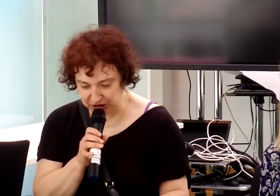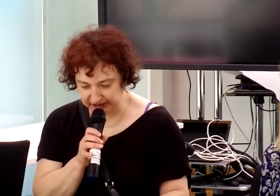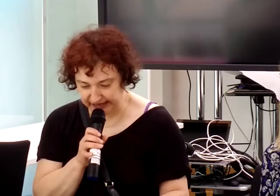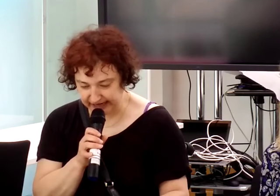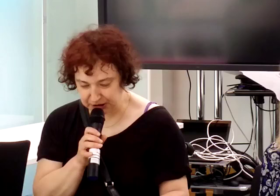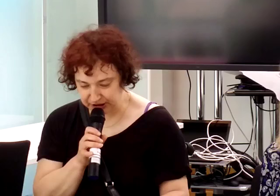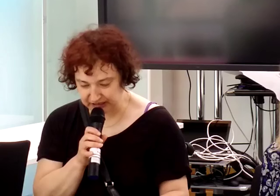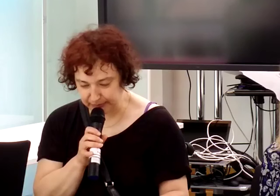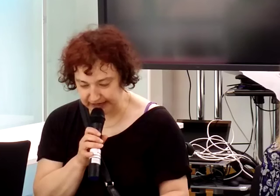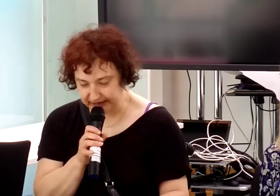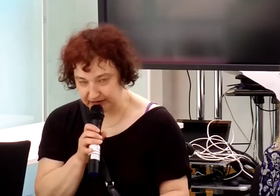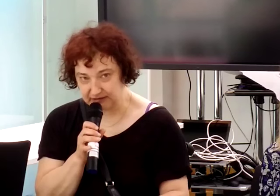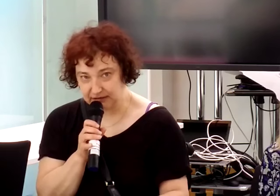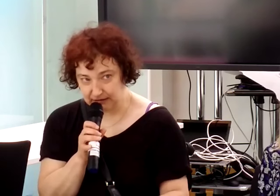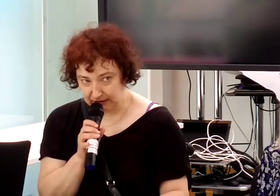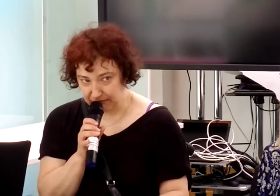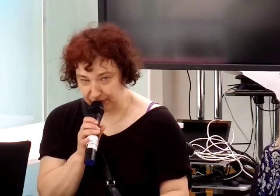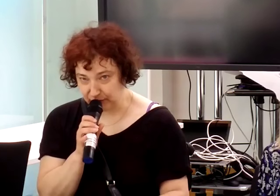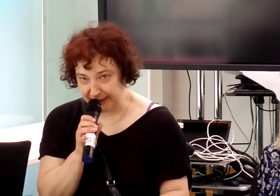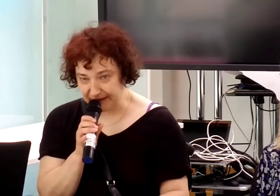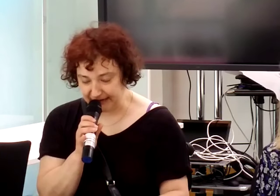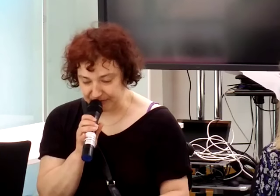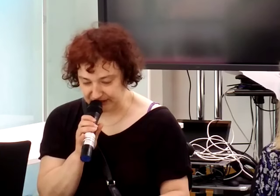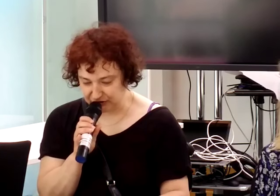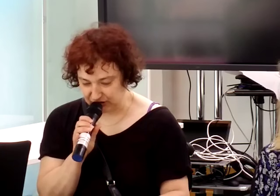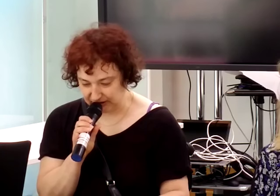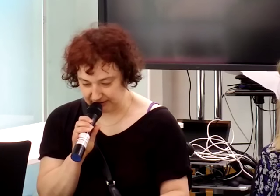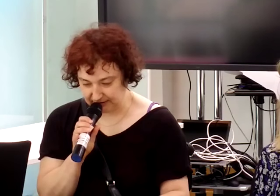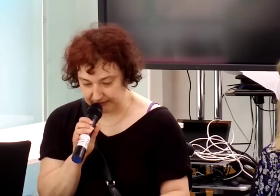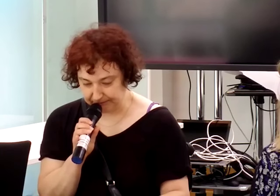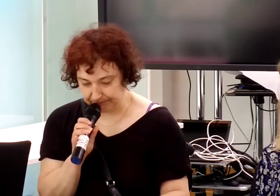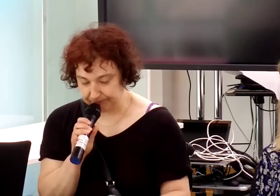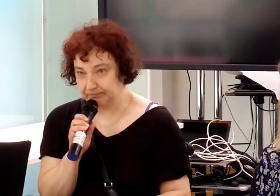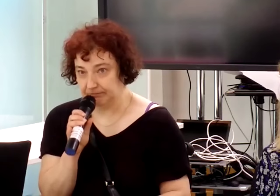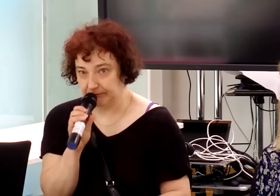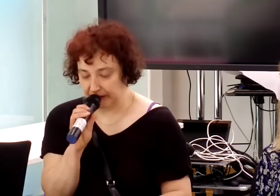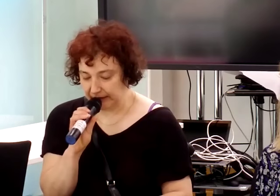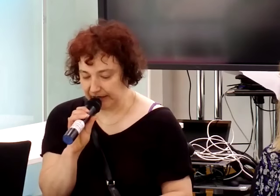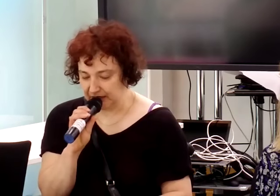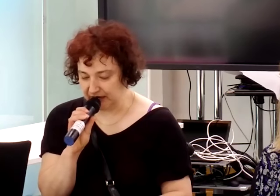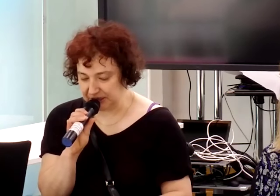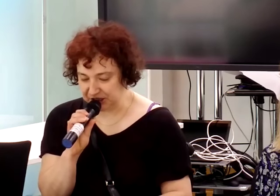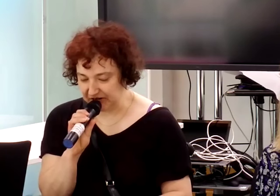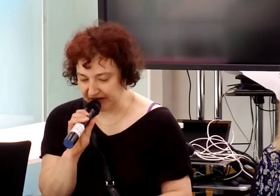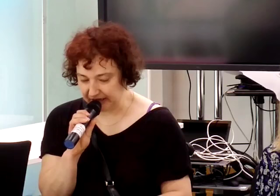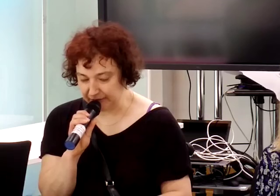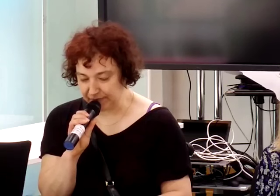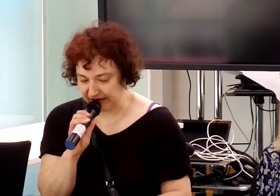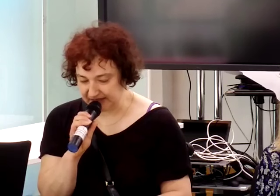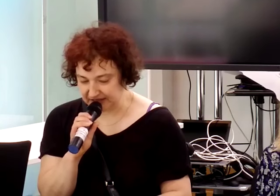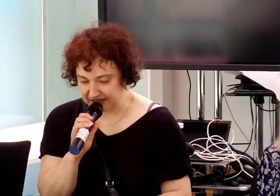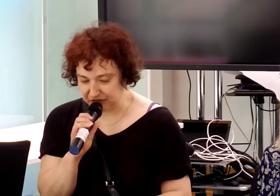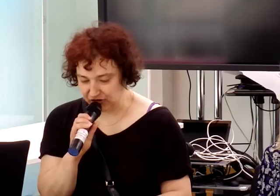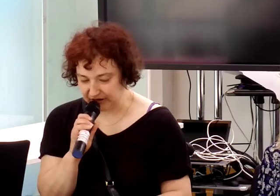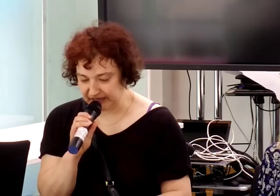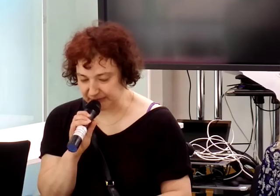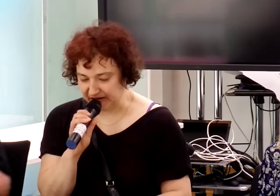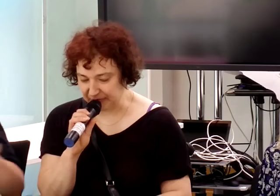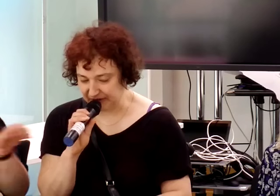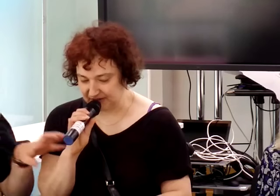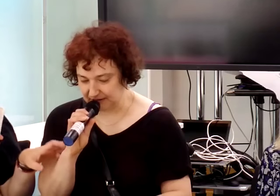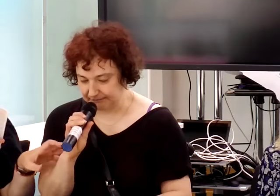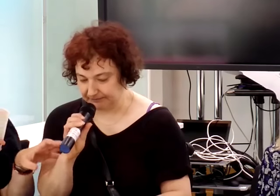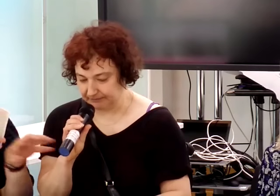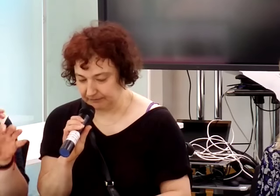and overcharging the NHS millions for epilepsy drugs. In Nigeria, Pfizer did